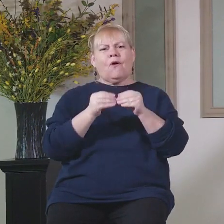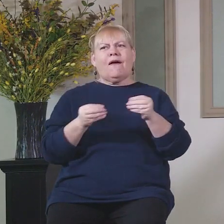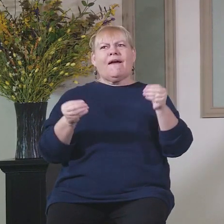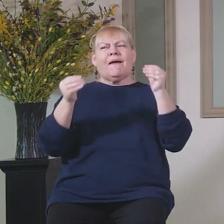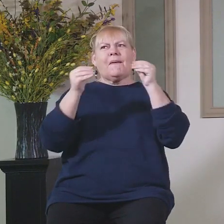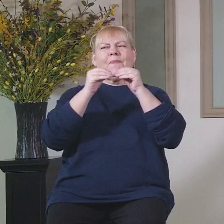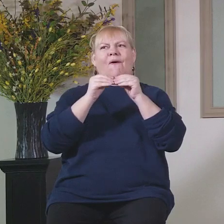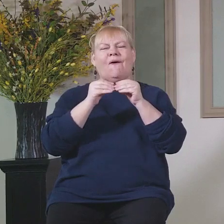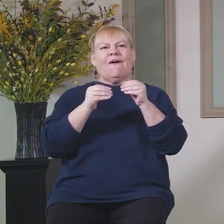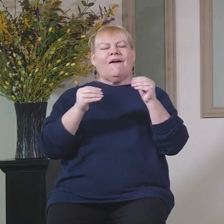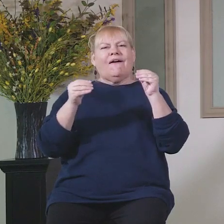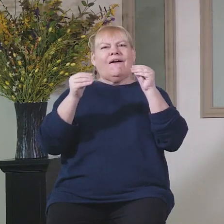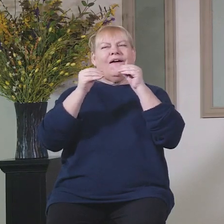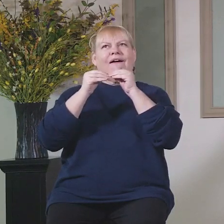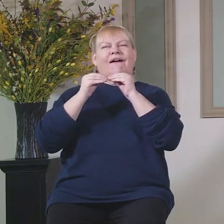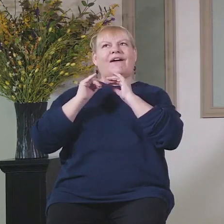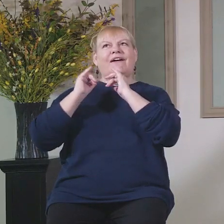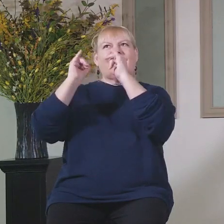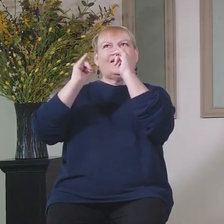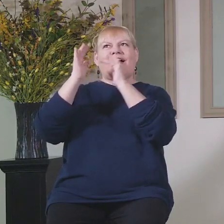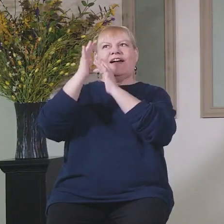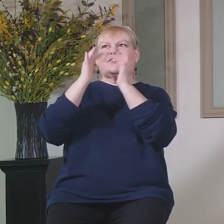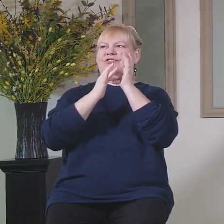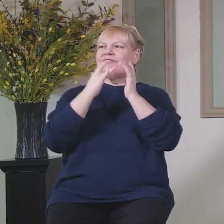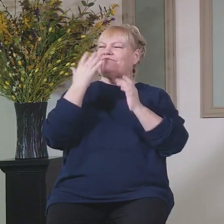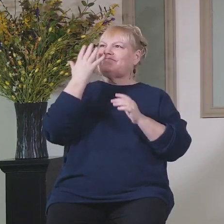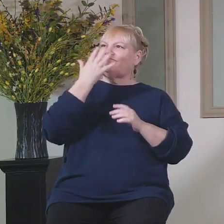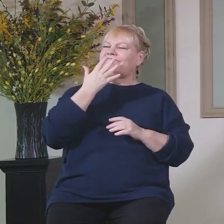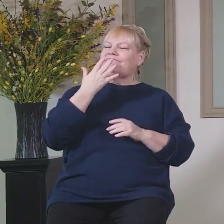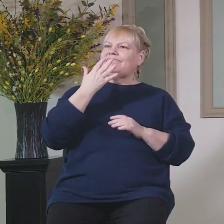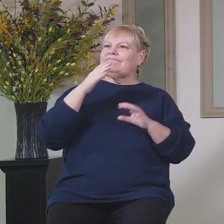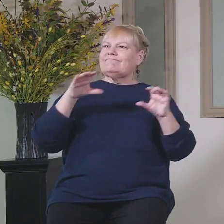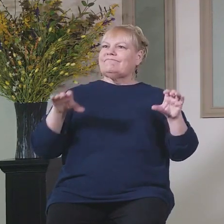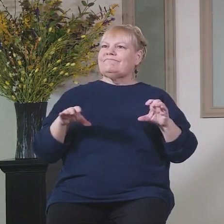more like Jesus.